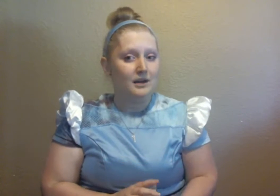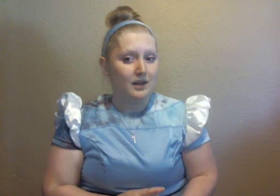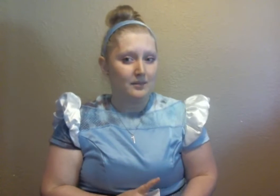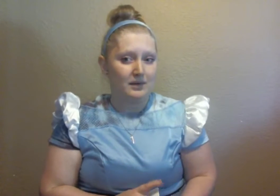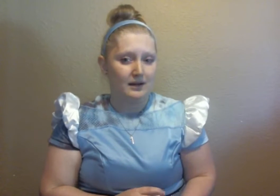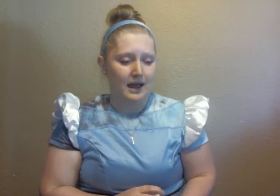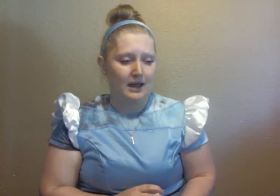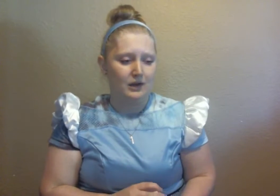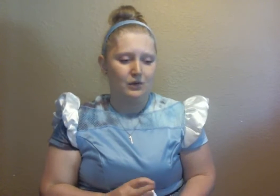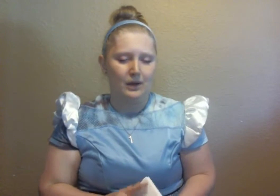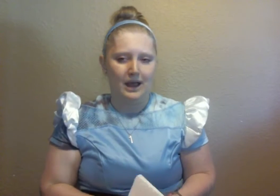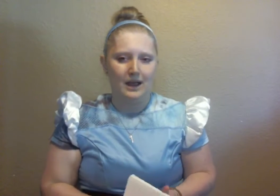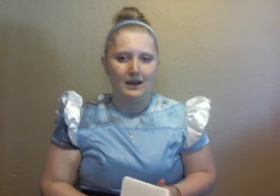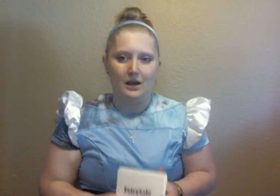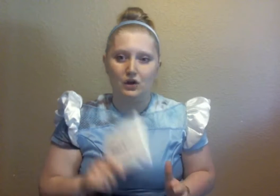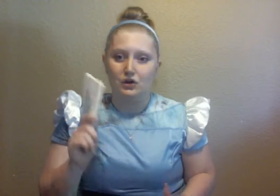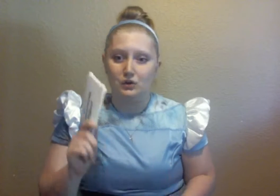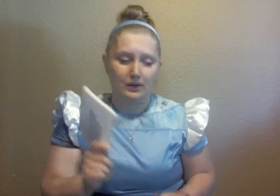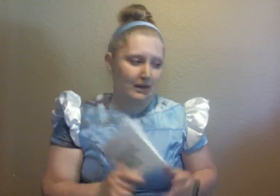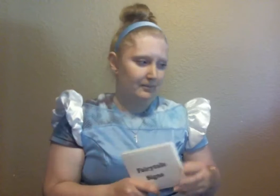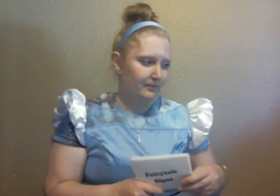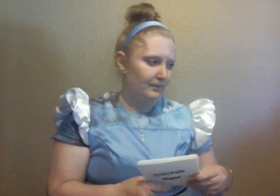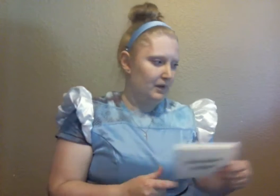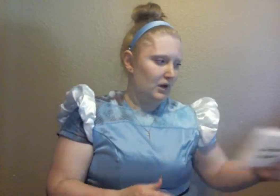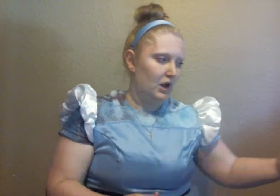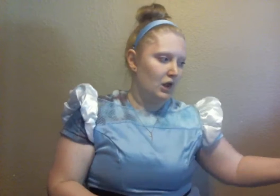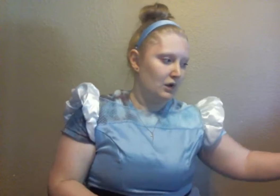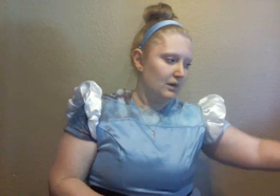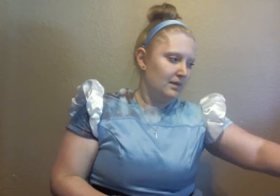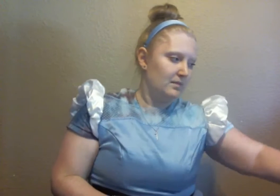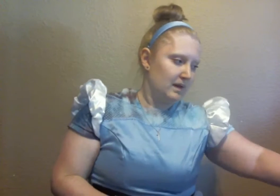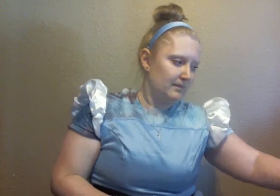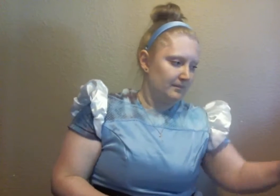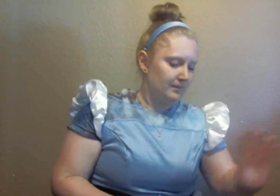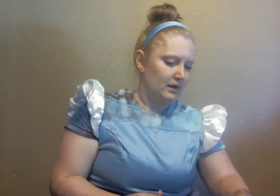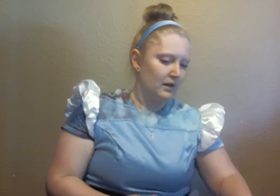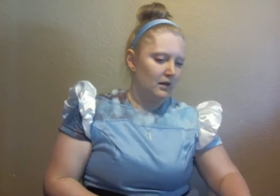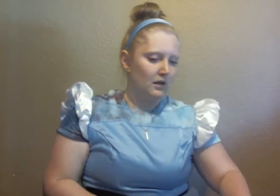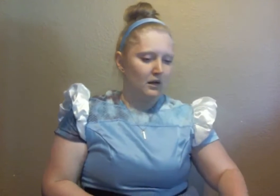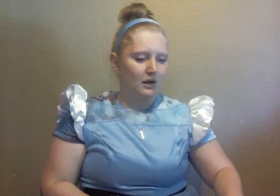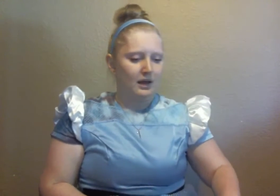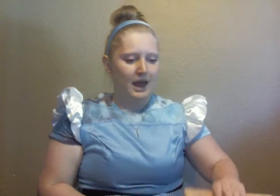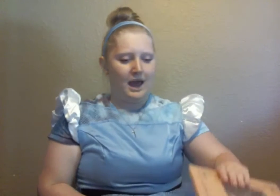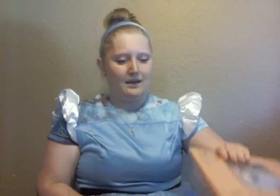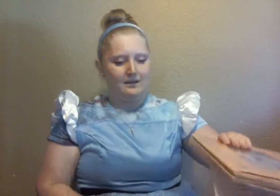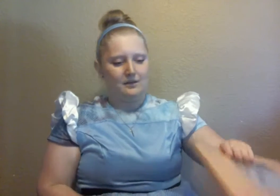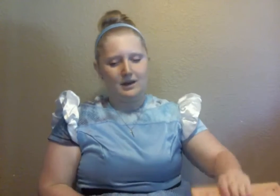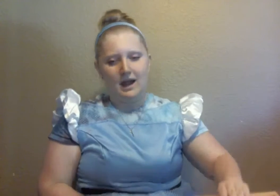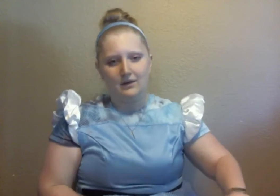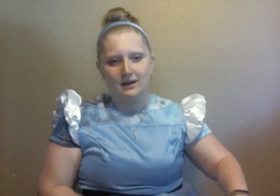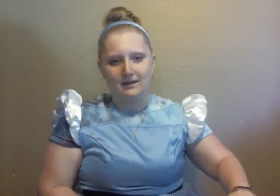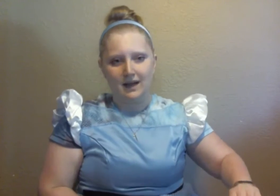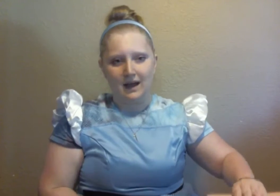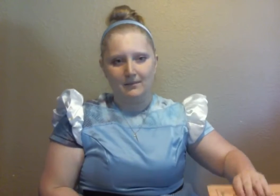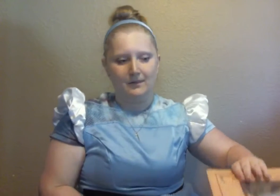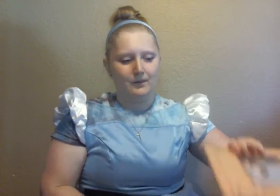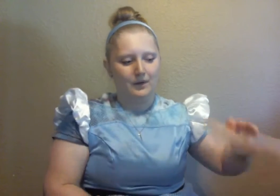them today, you can do them along with me. Okay, so now it is time for the